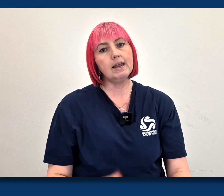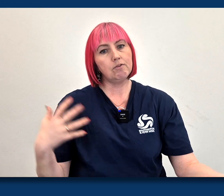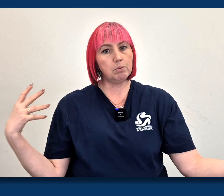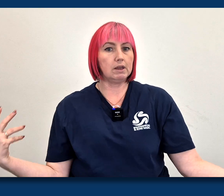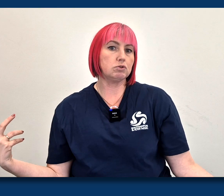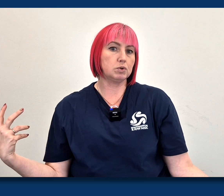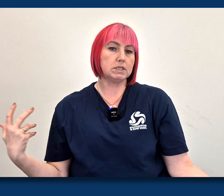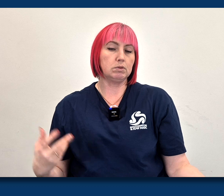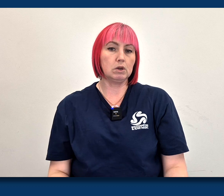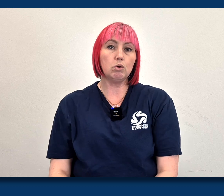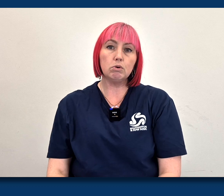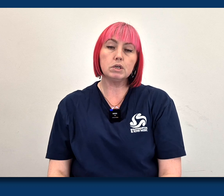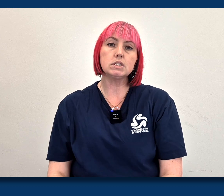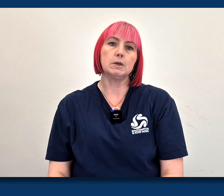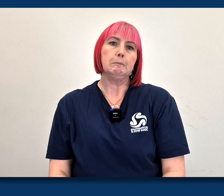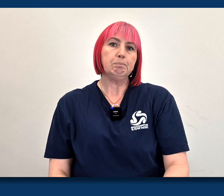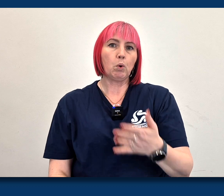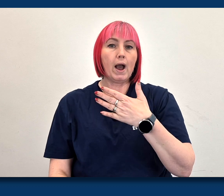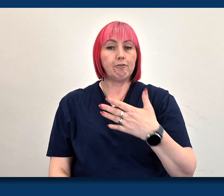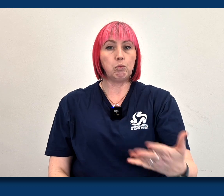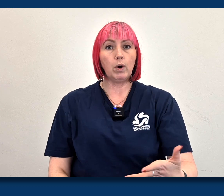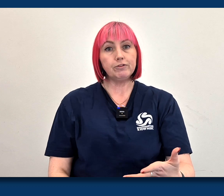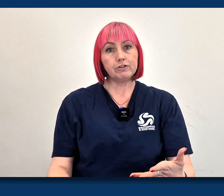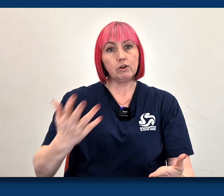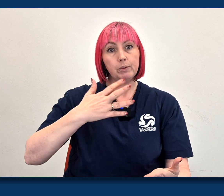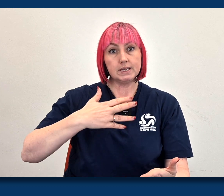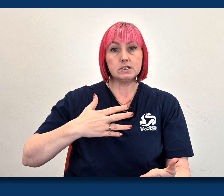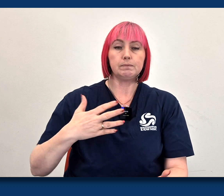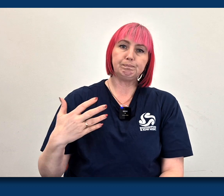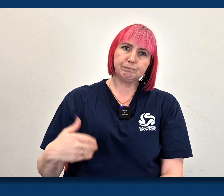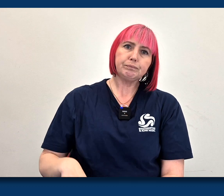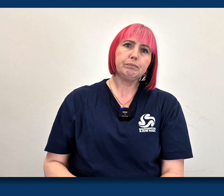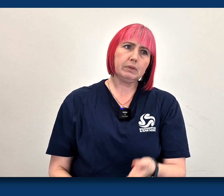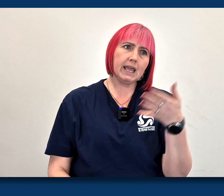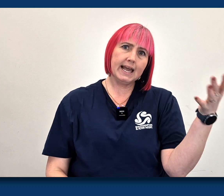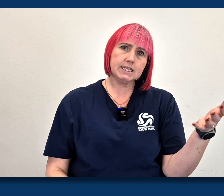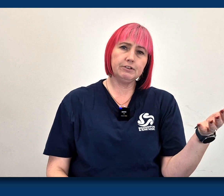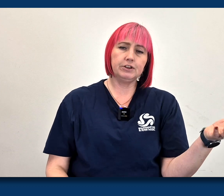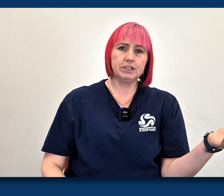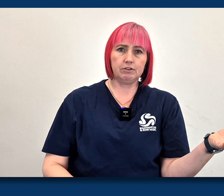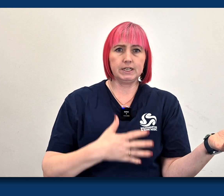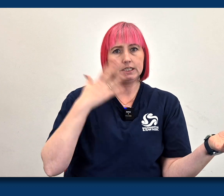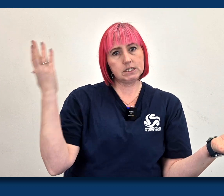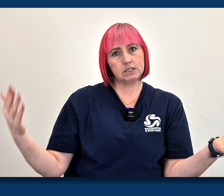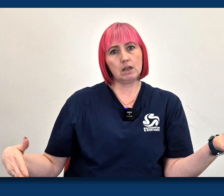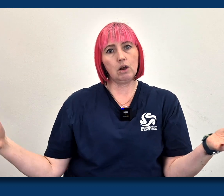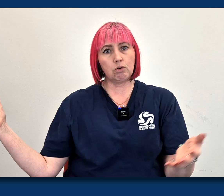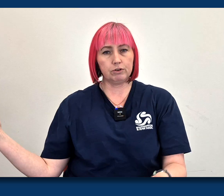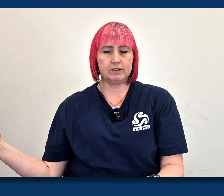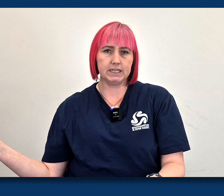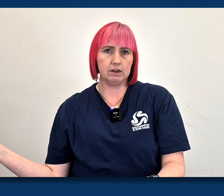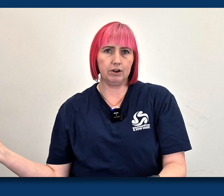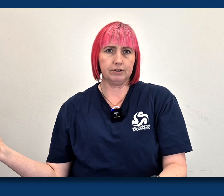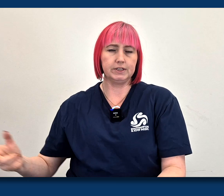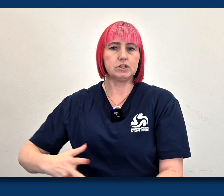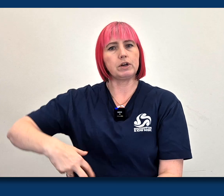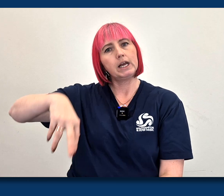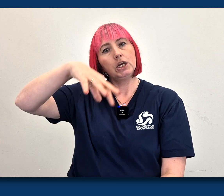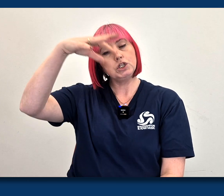everybody else joins in with the chorus, or have one soloist, as Ariana Grande does across Lady Gaga in this track, doing